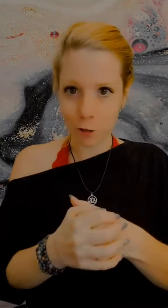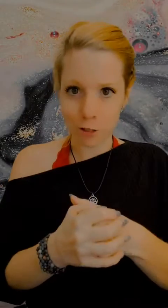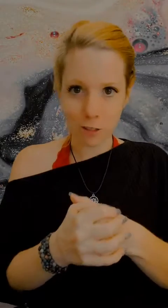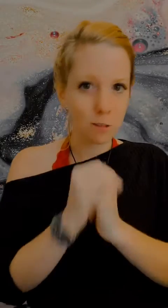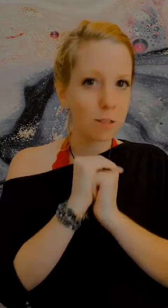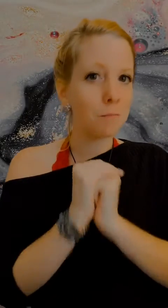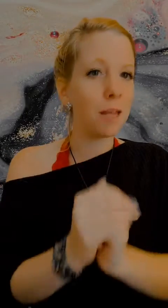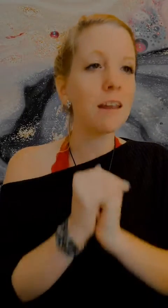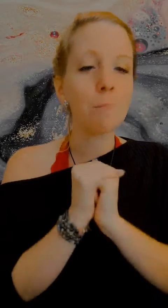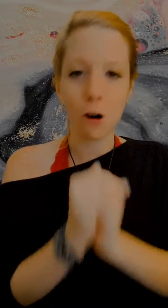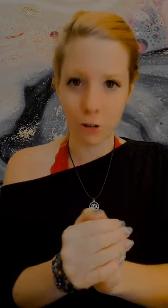partners